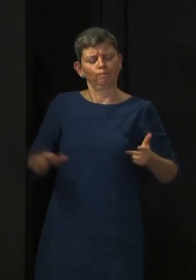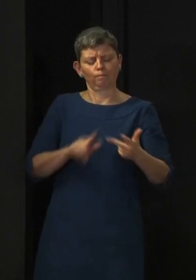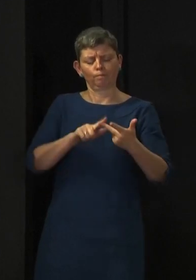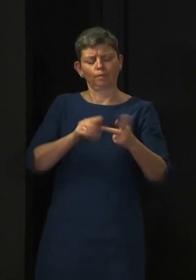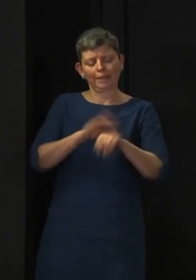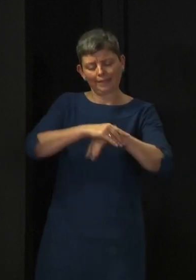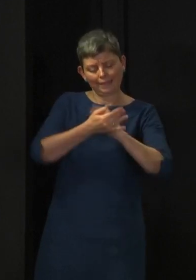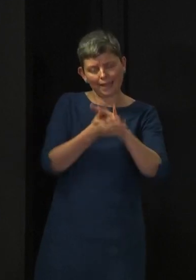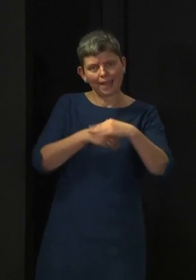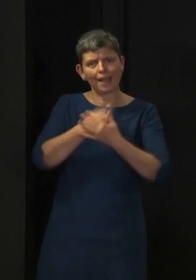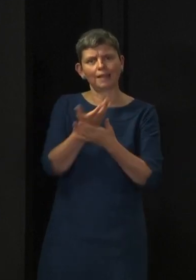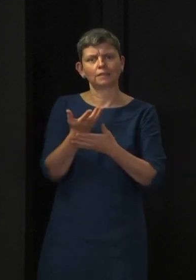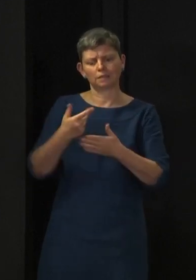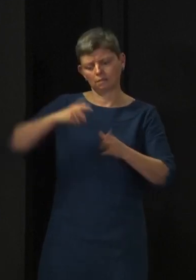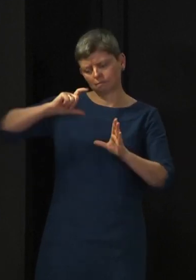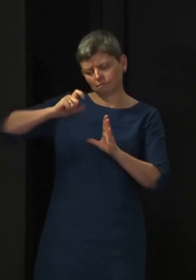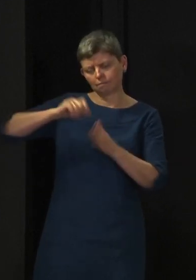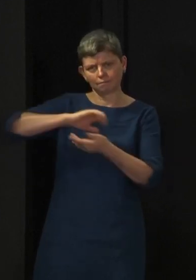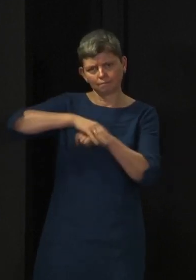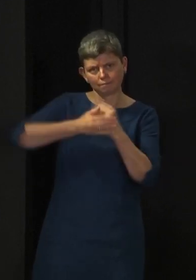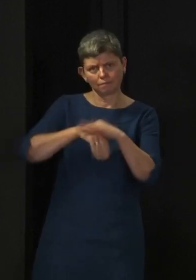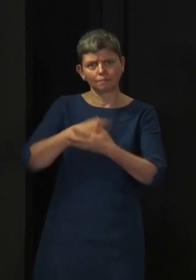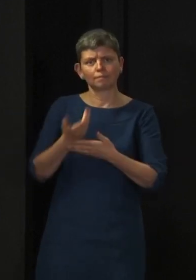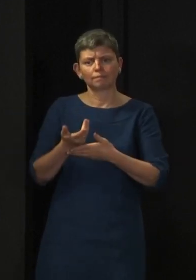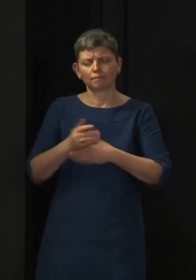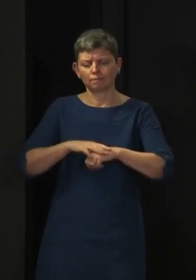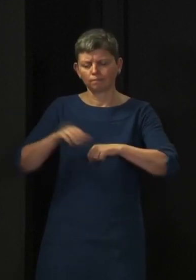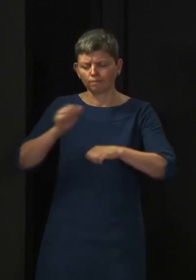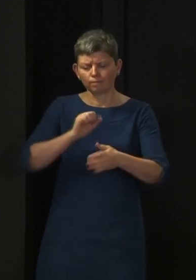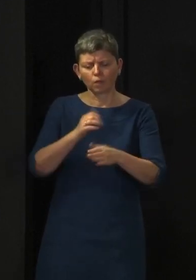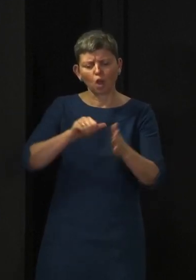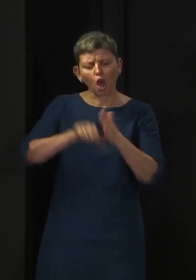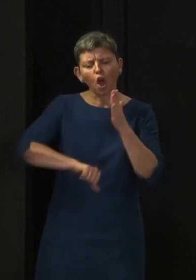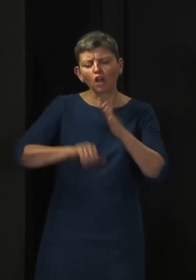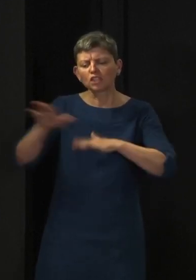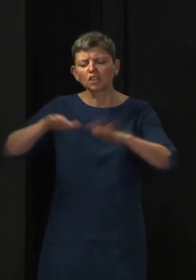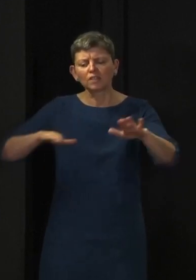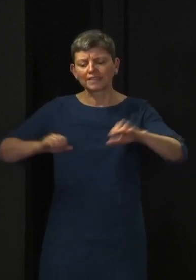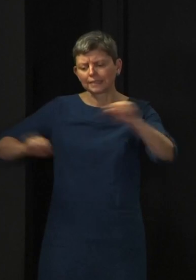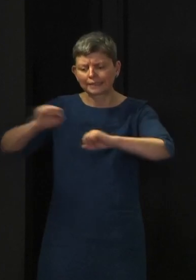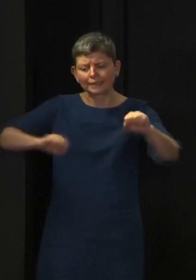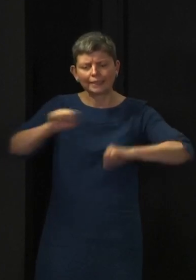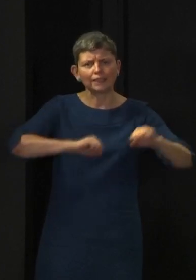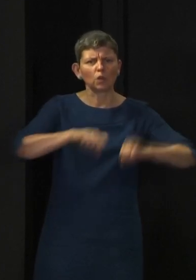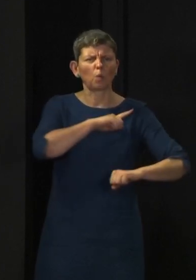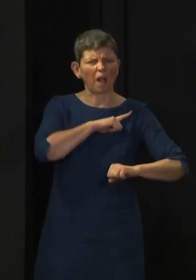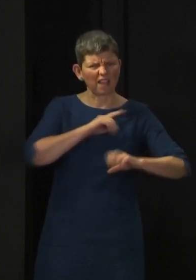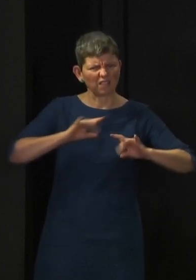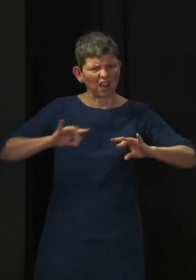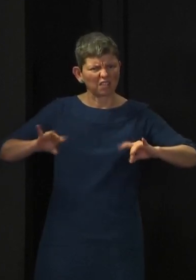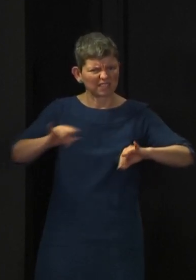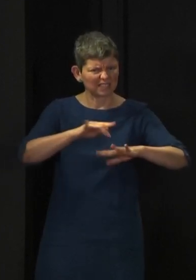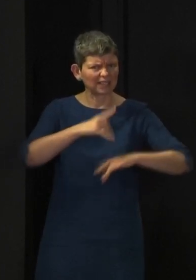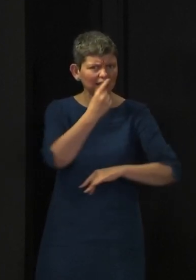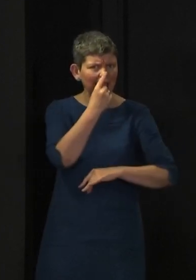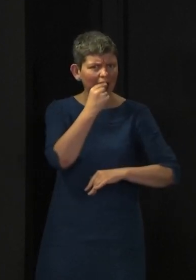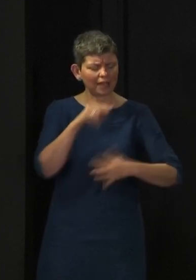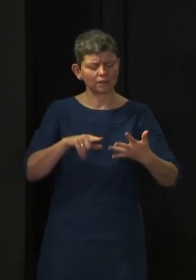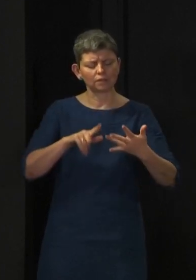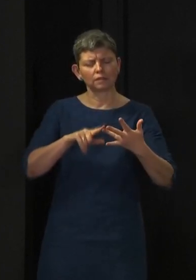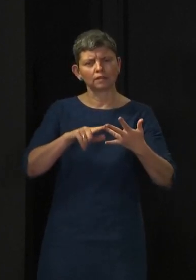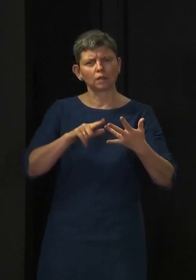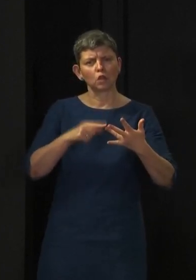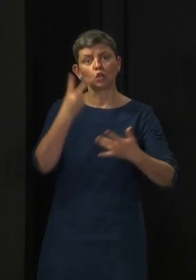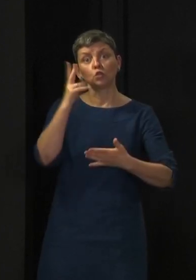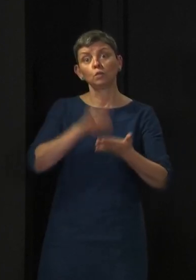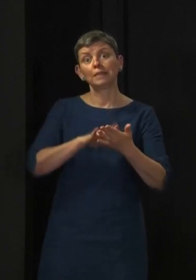clean your hands. Take hand sanitizer with you. Clean hard surfaces because the virus can hang around there. Keep 2 meters distance from people in